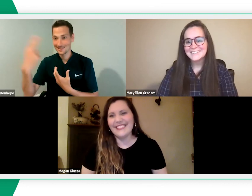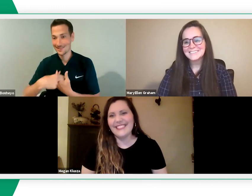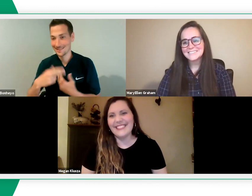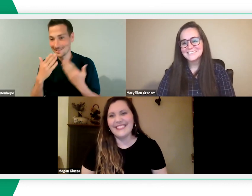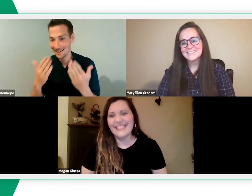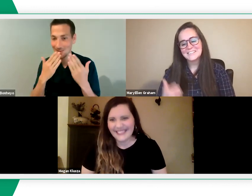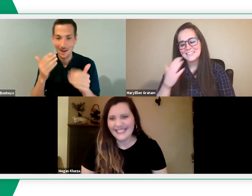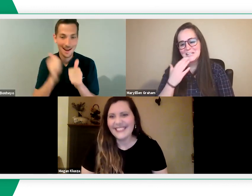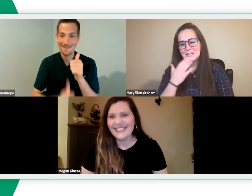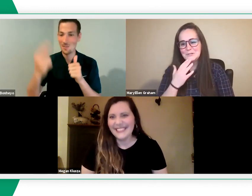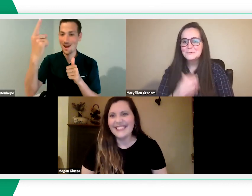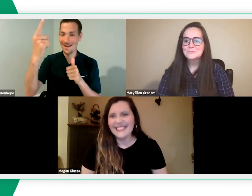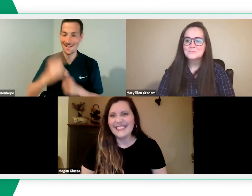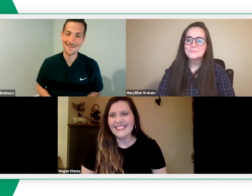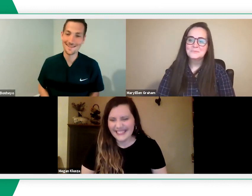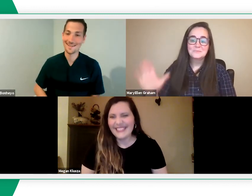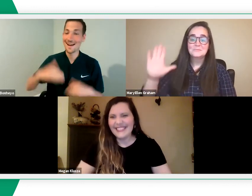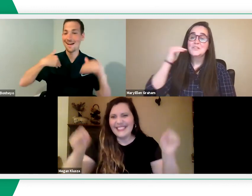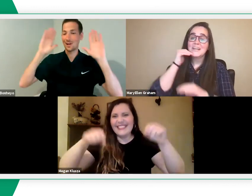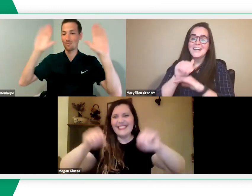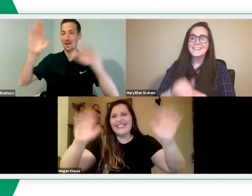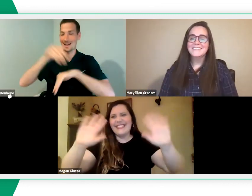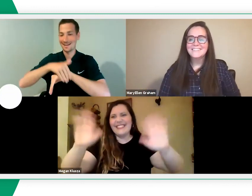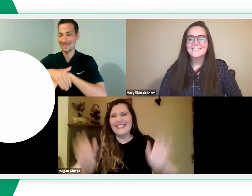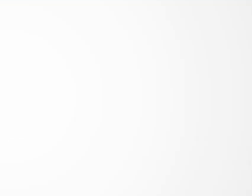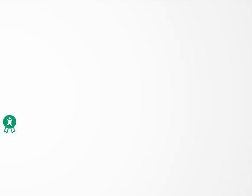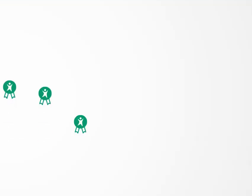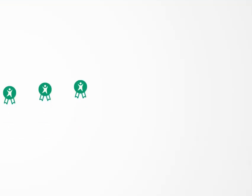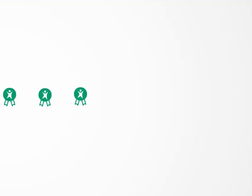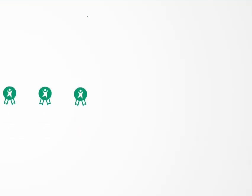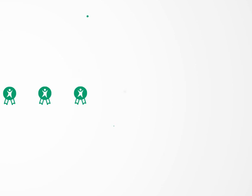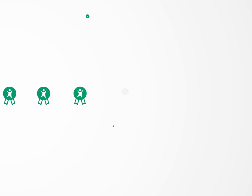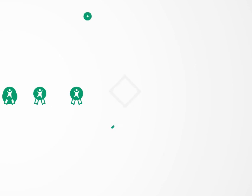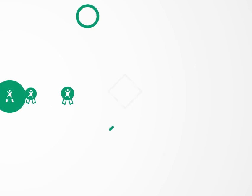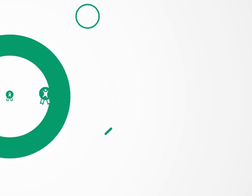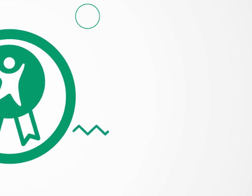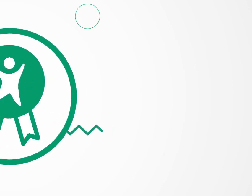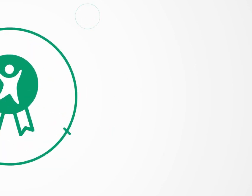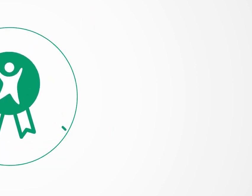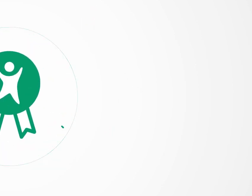want to thank you all. Yes, thank you very much, everybody, for joining us, and I hope you have a great night.